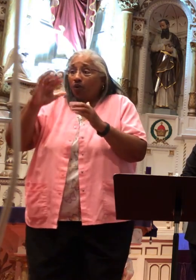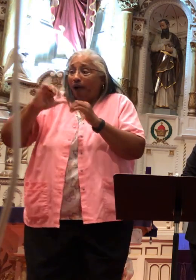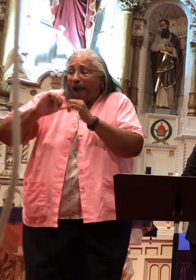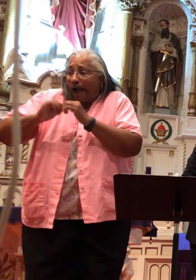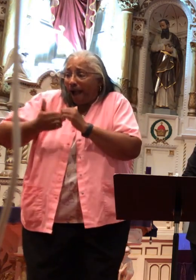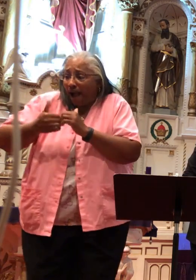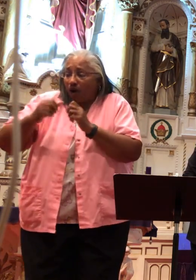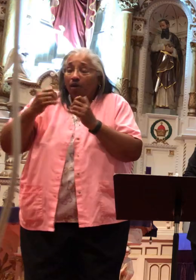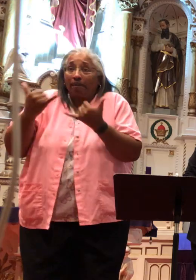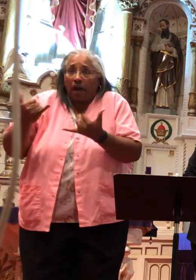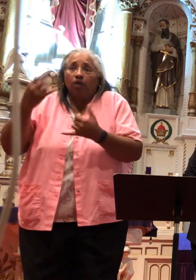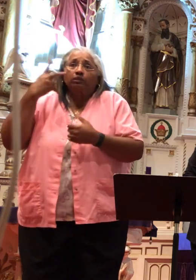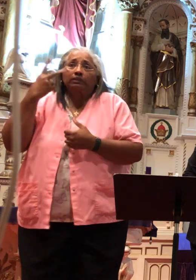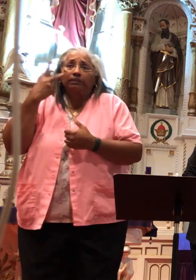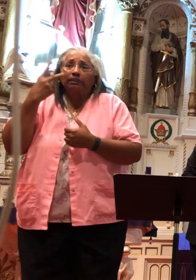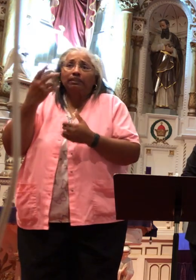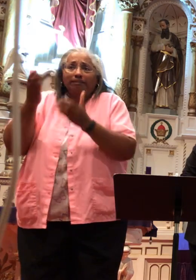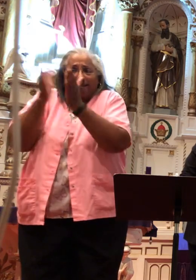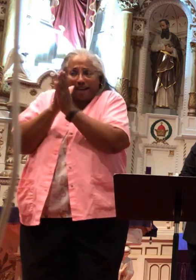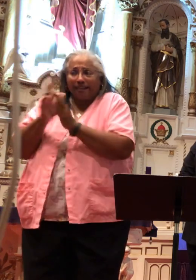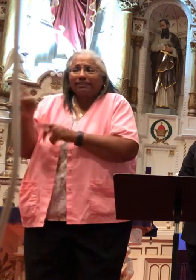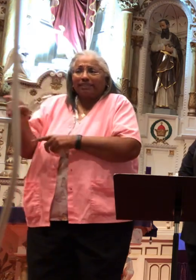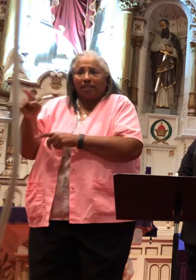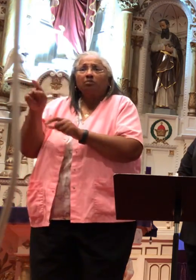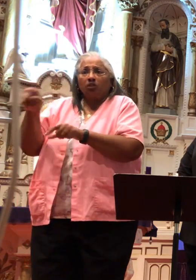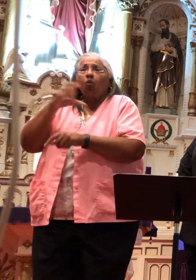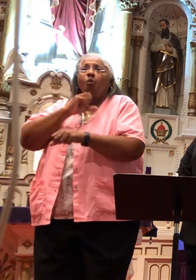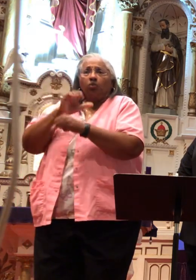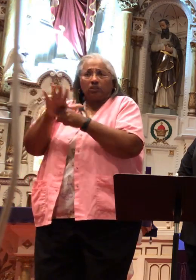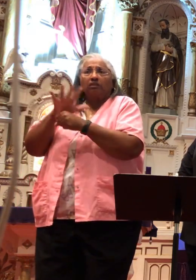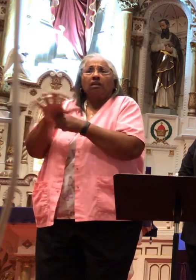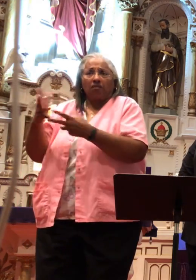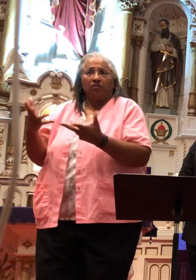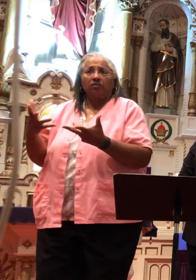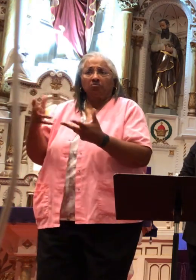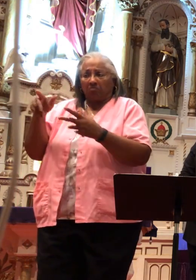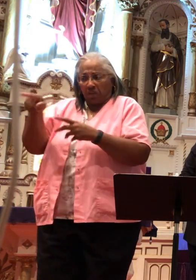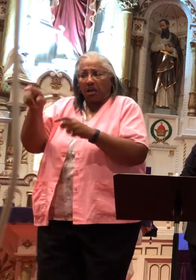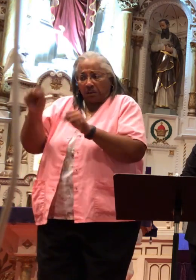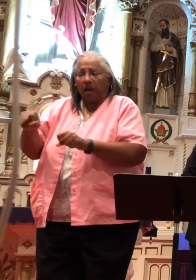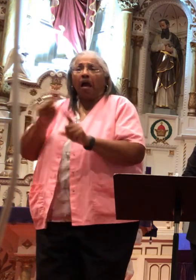him. He is of age. He can speak for himself."